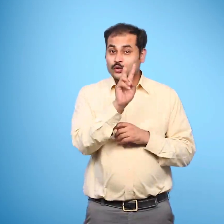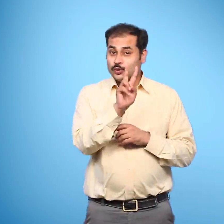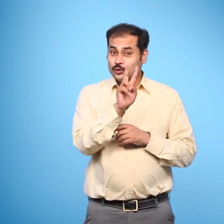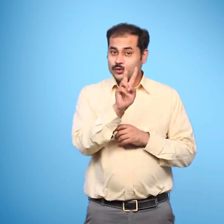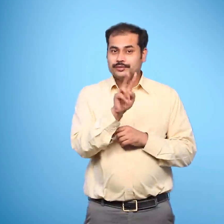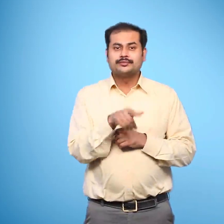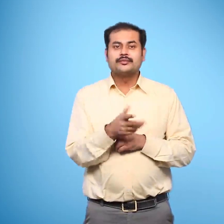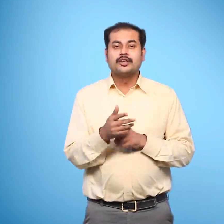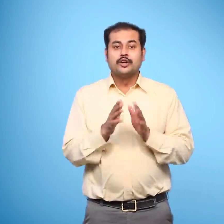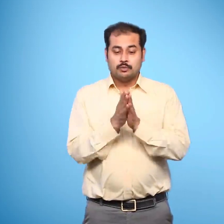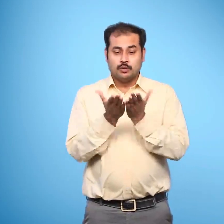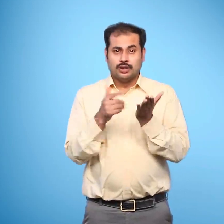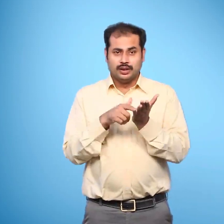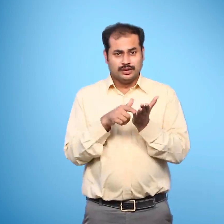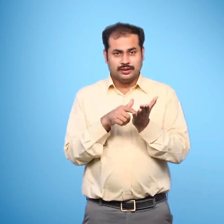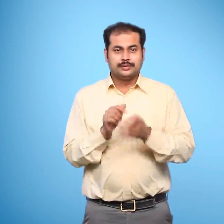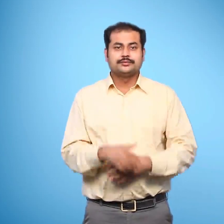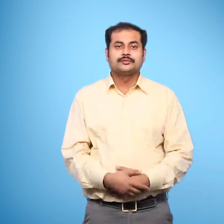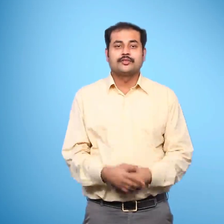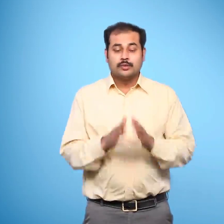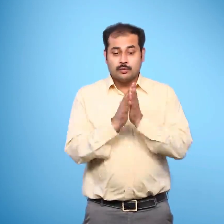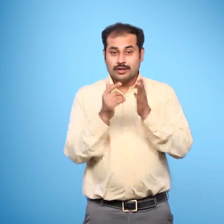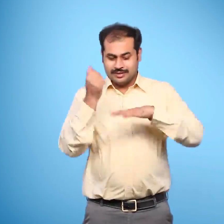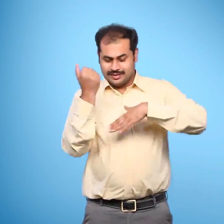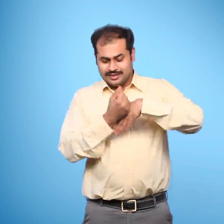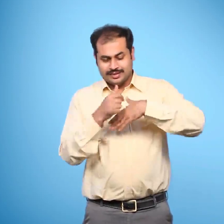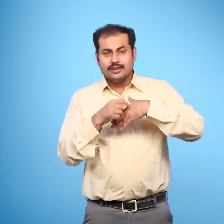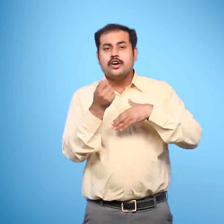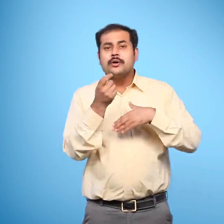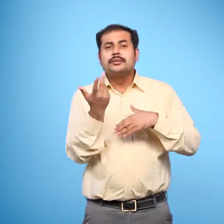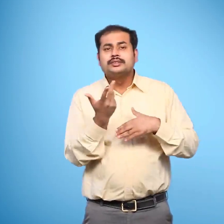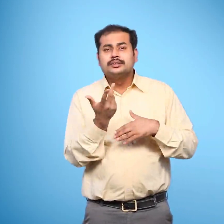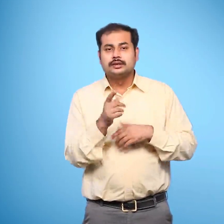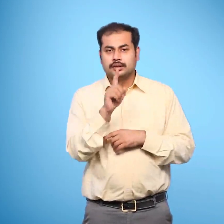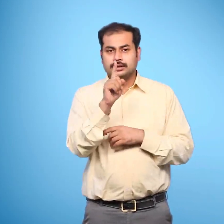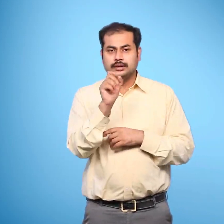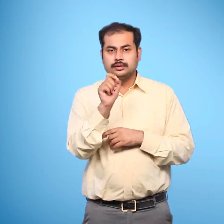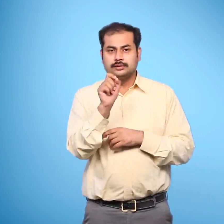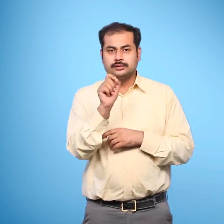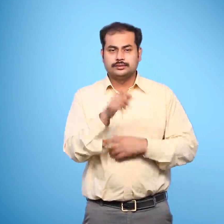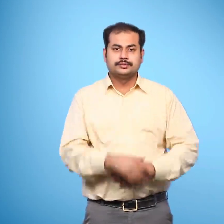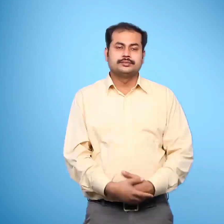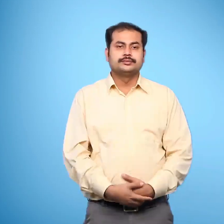Item 2. Book. Price tag is rupees 10.